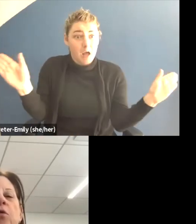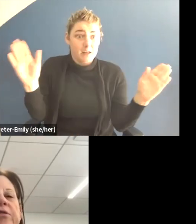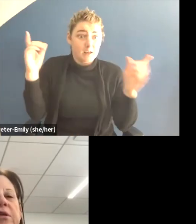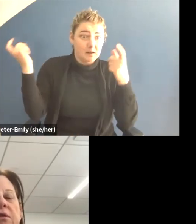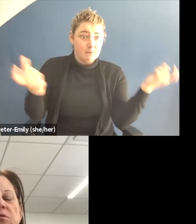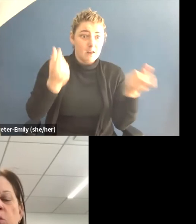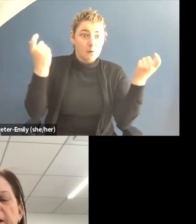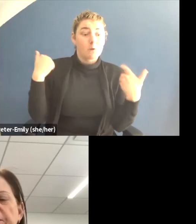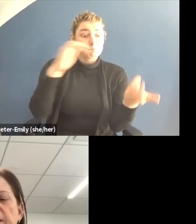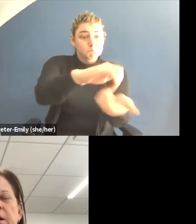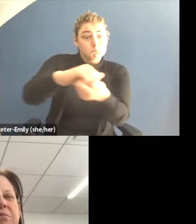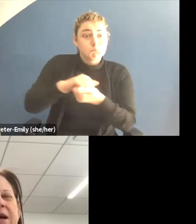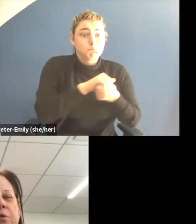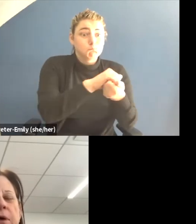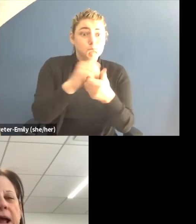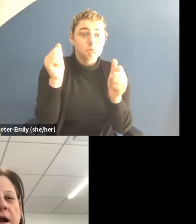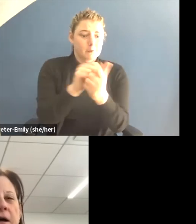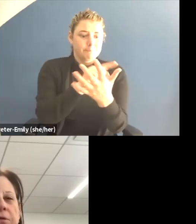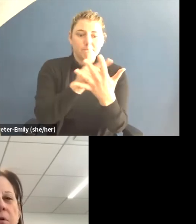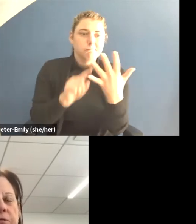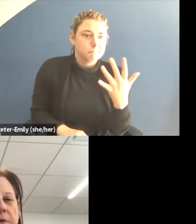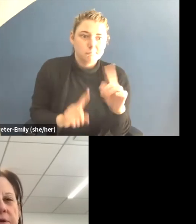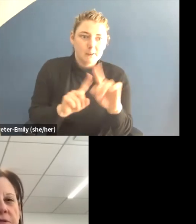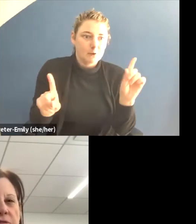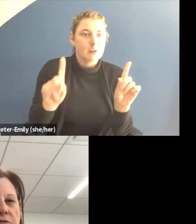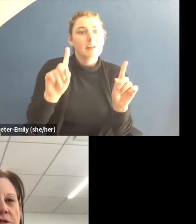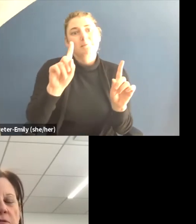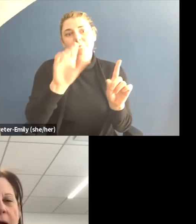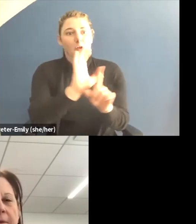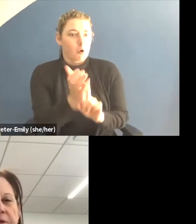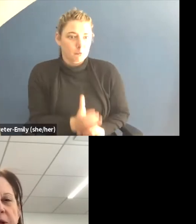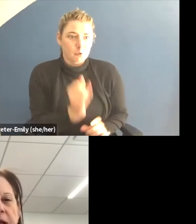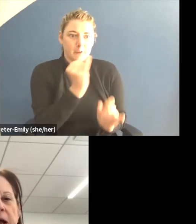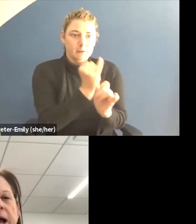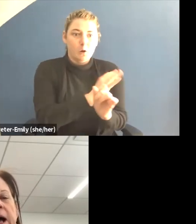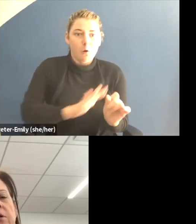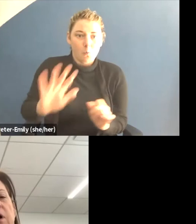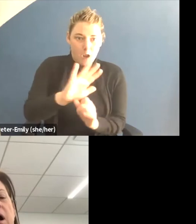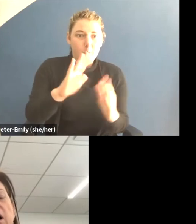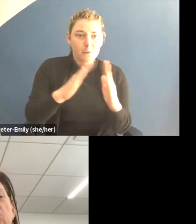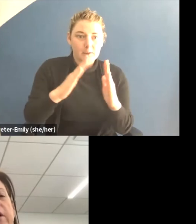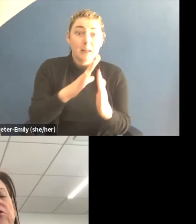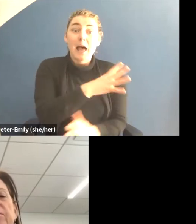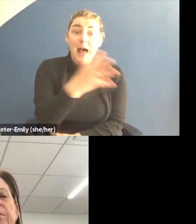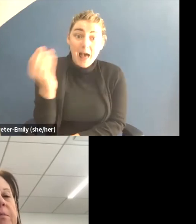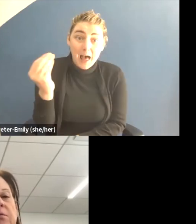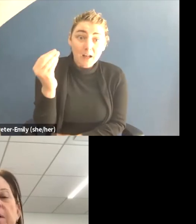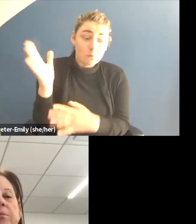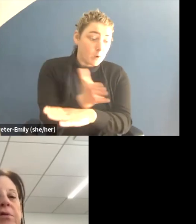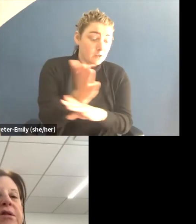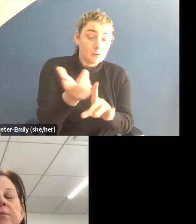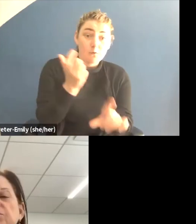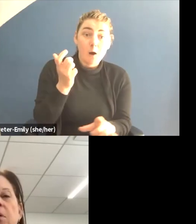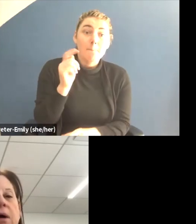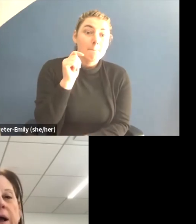joined forces with 7 or 8 other cultural institutions around the city, and ranging from the